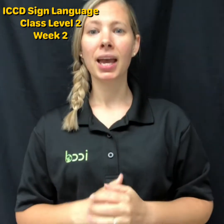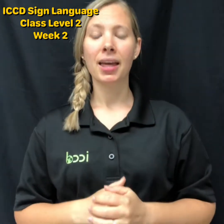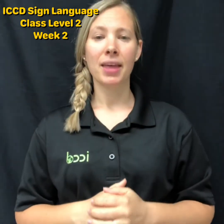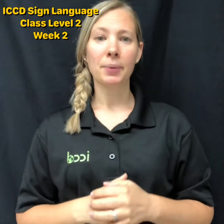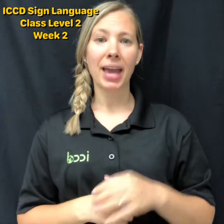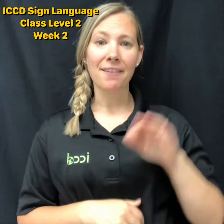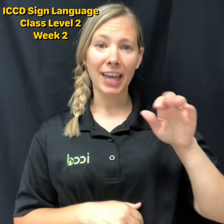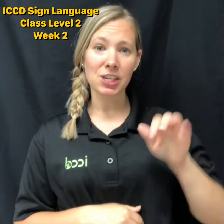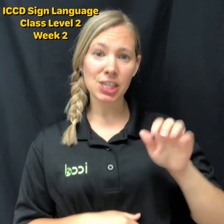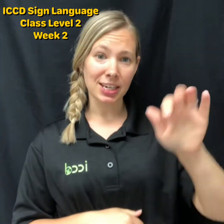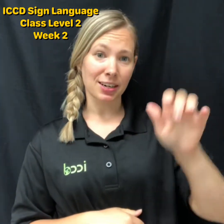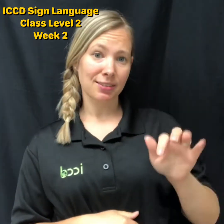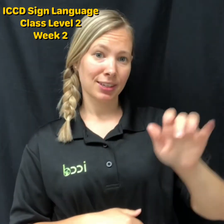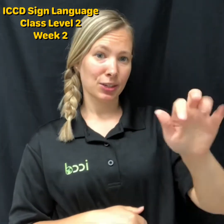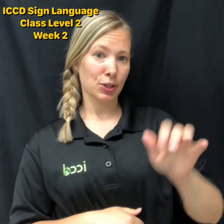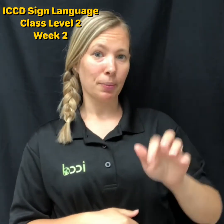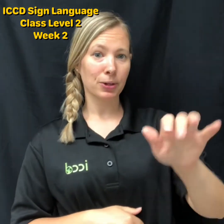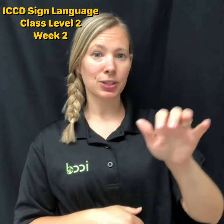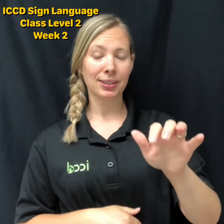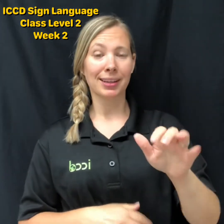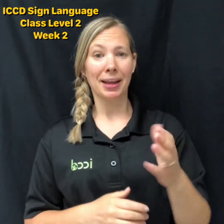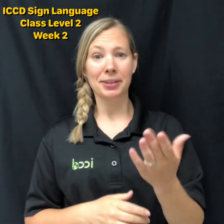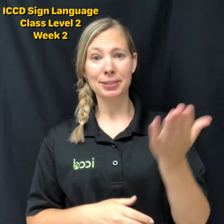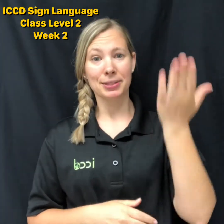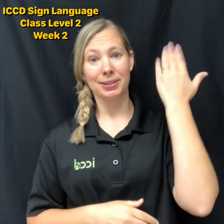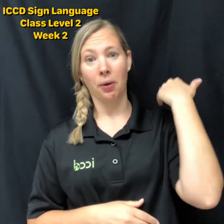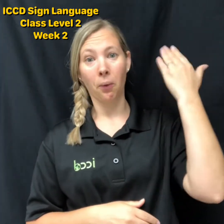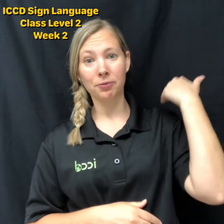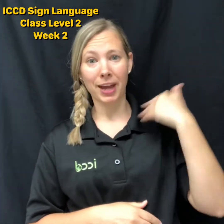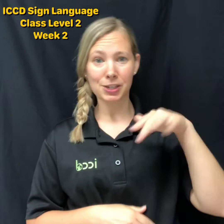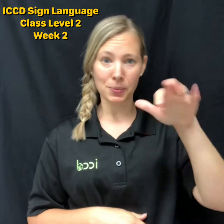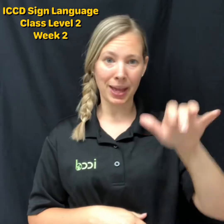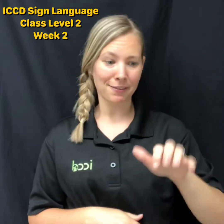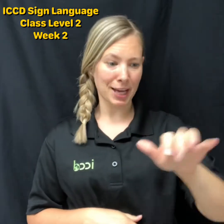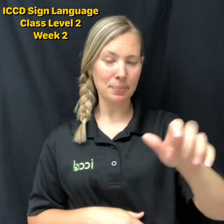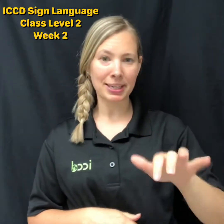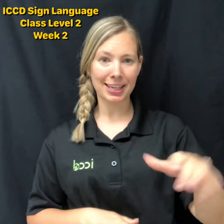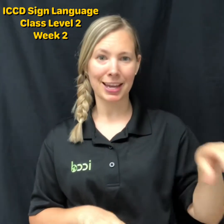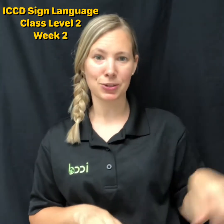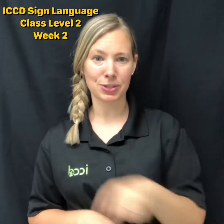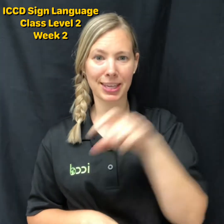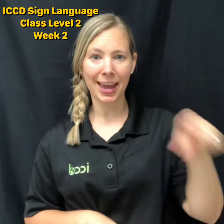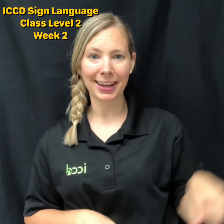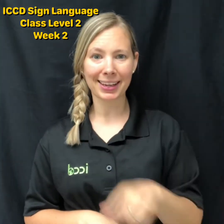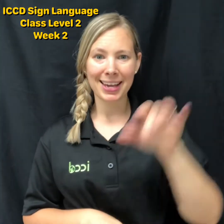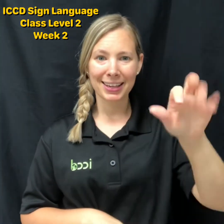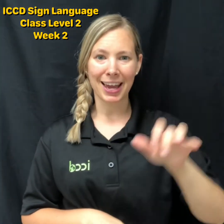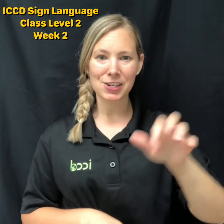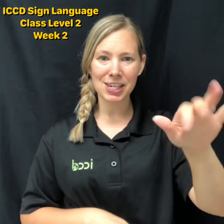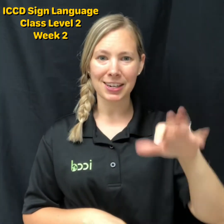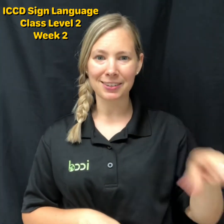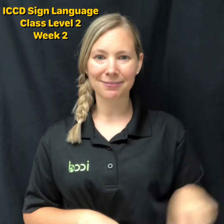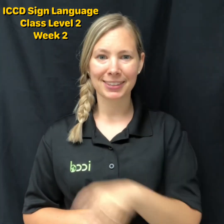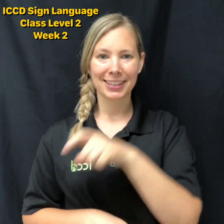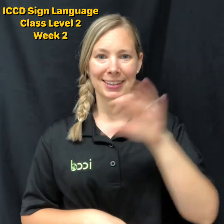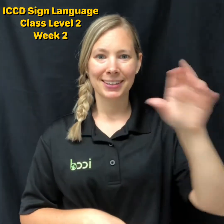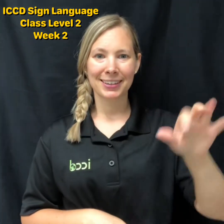Then we have cashier. So the person, now this is the old-fashioned way of typing in as you're scanning, cashier,